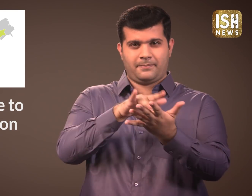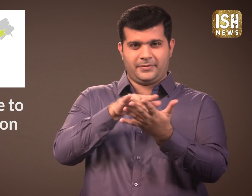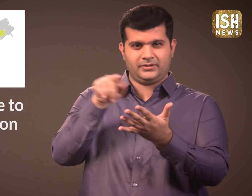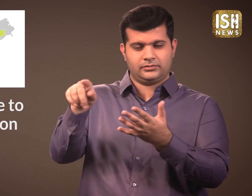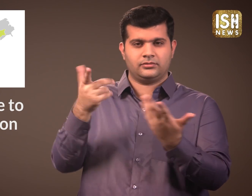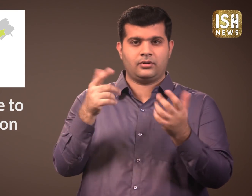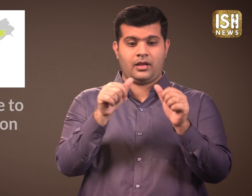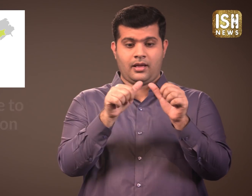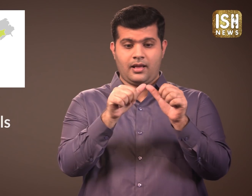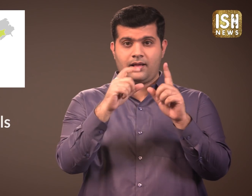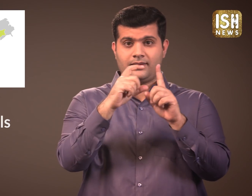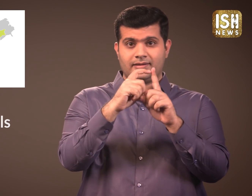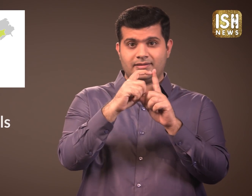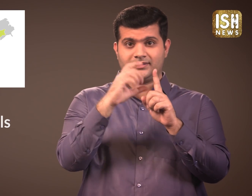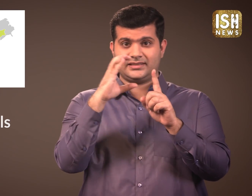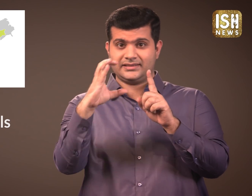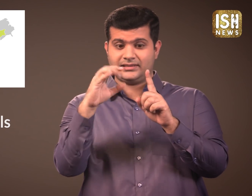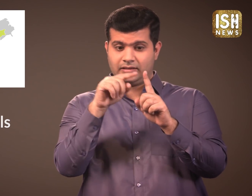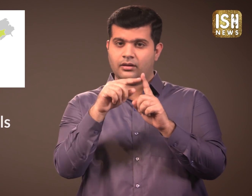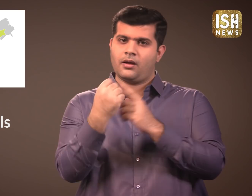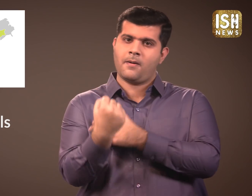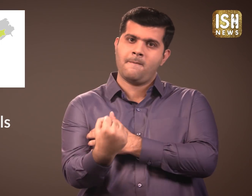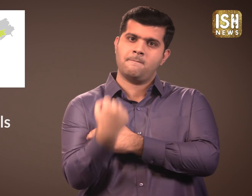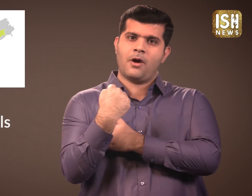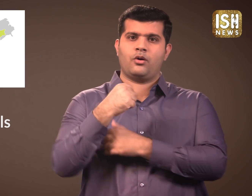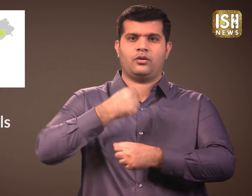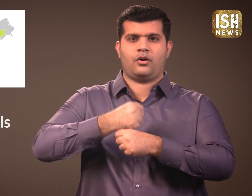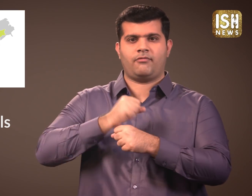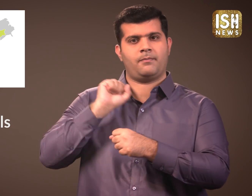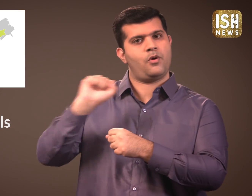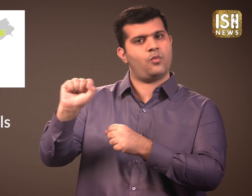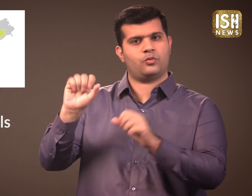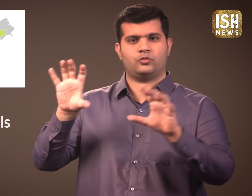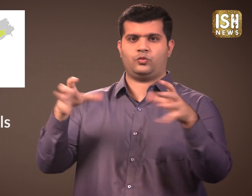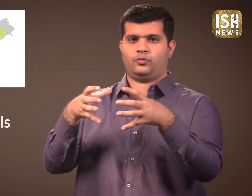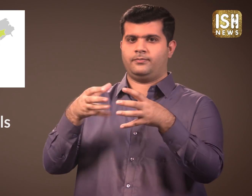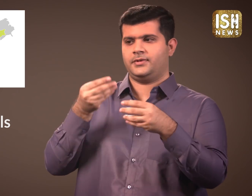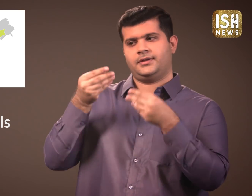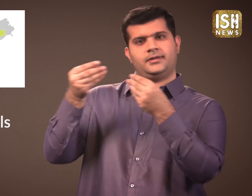gives ADCs the power to make decisions regarding citizenship.